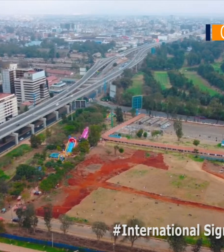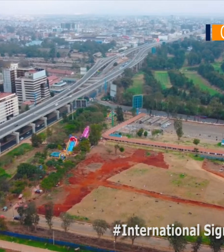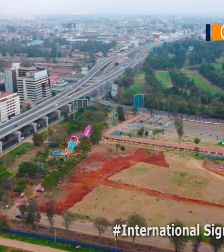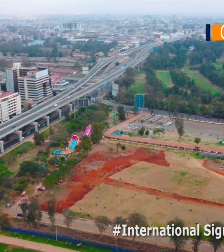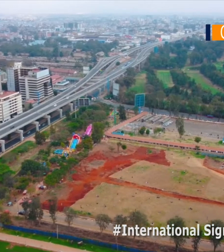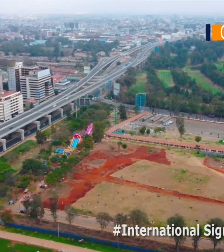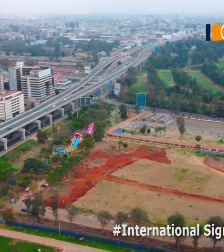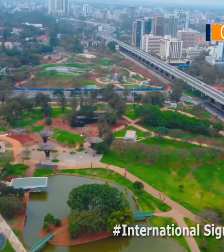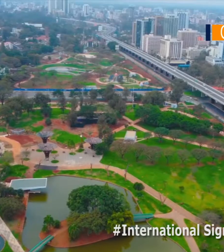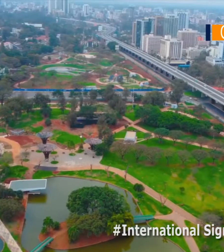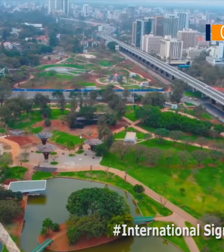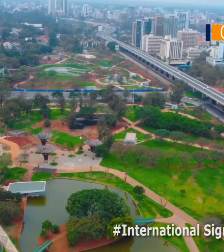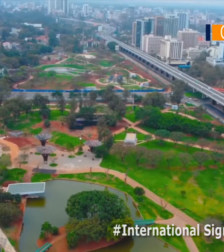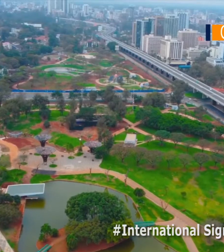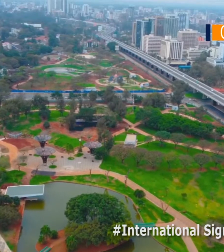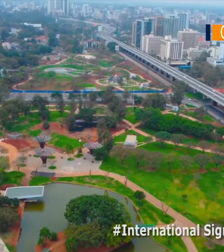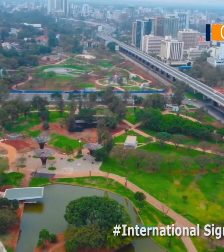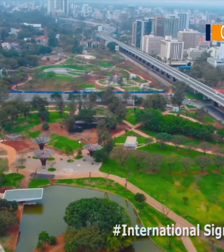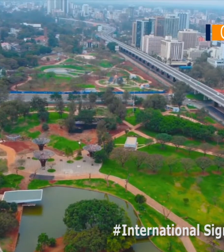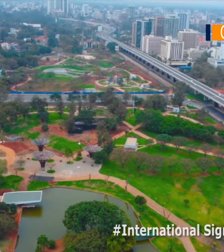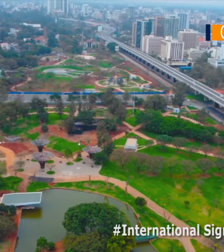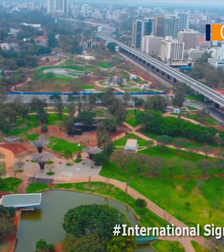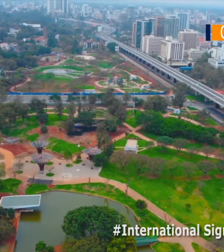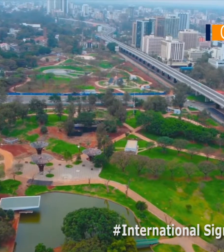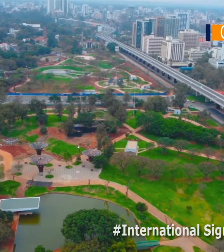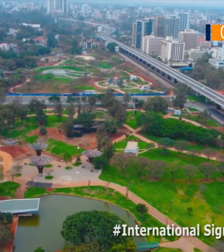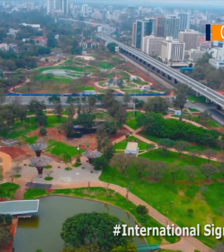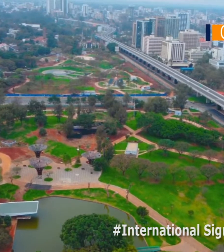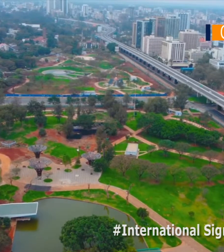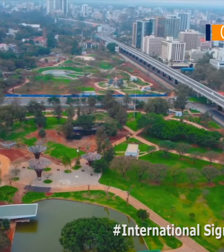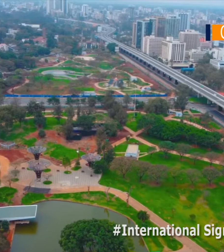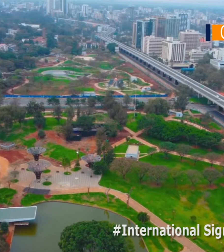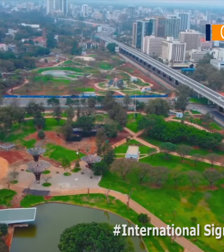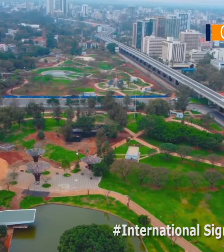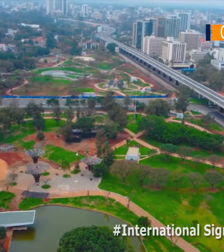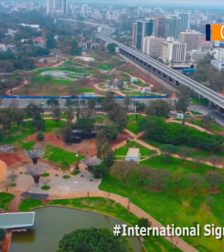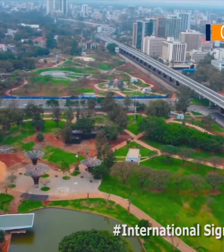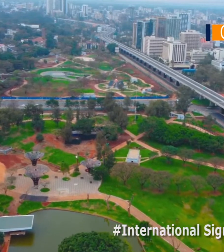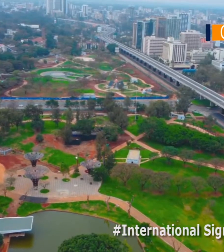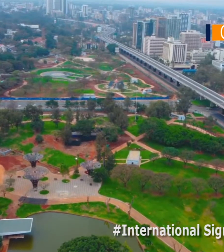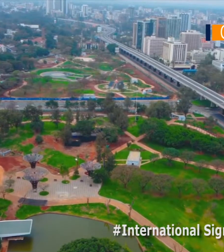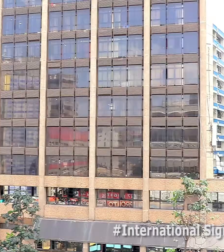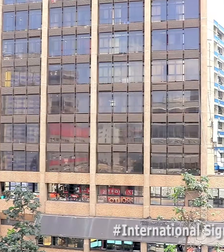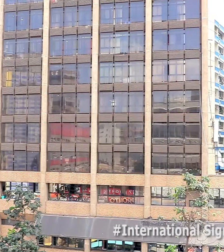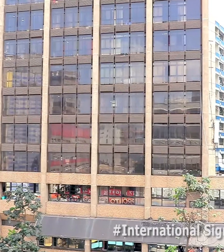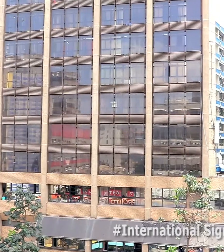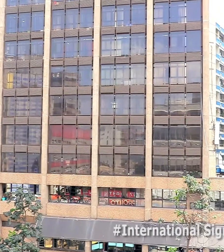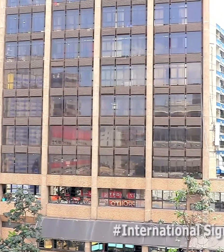Every year, on the 23rd of September, Kenya joins the world in marking the International Sign Language Day. The United